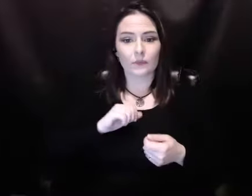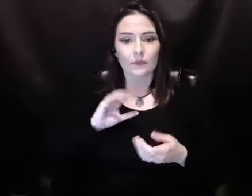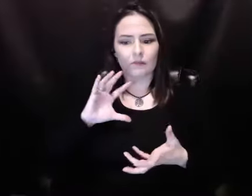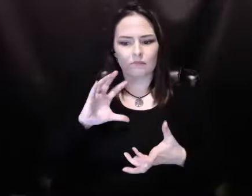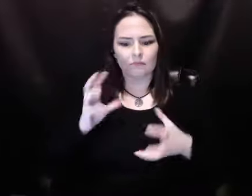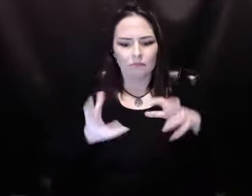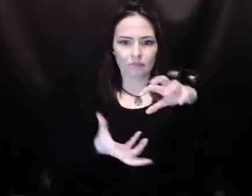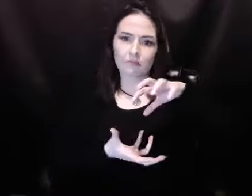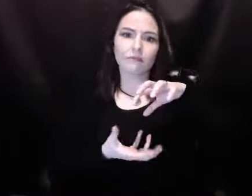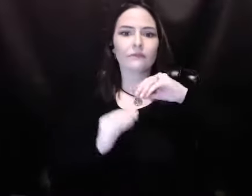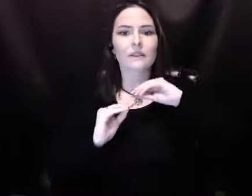of my misery.